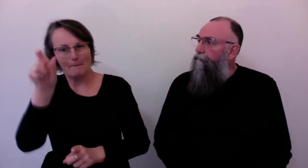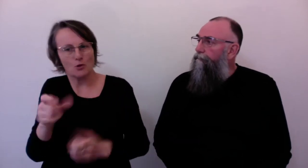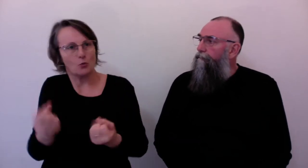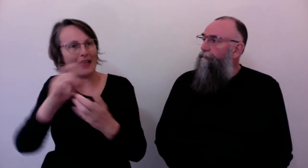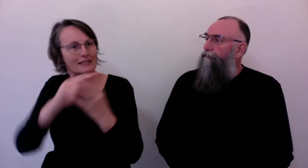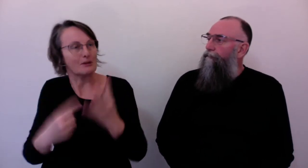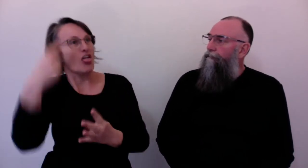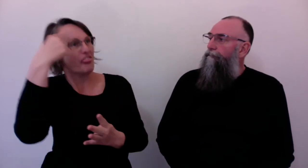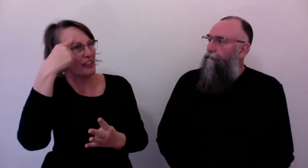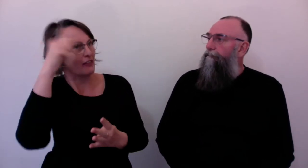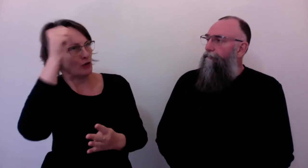well, I don't know.